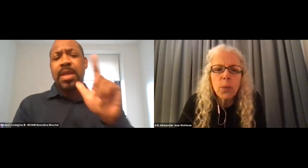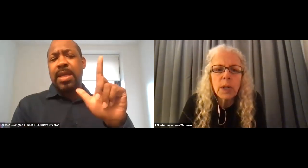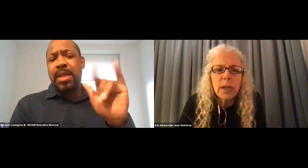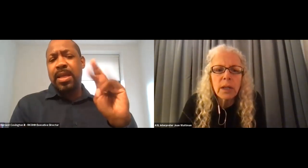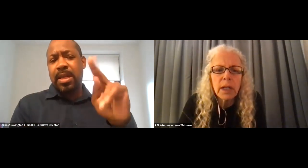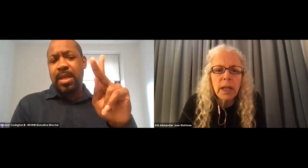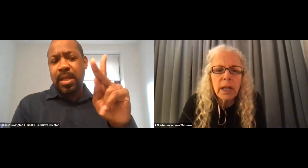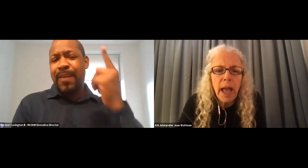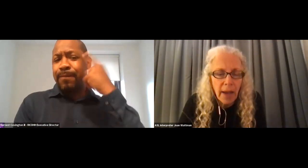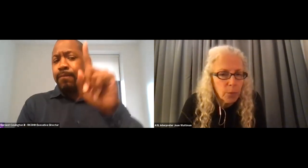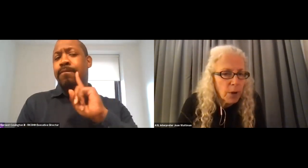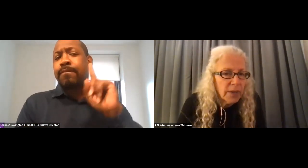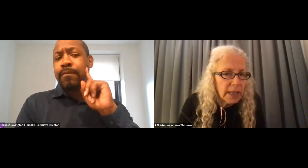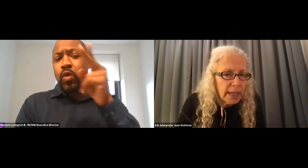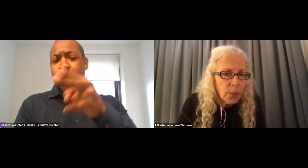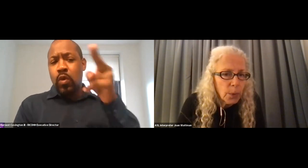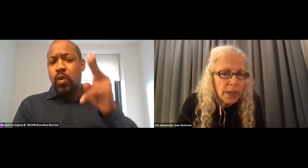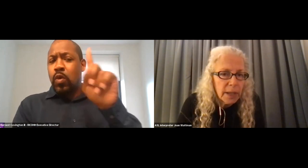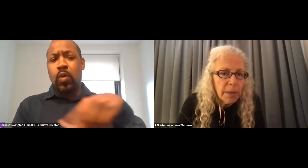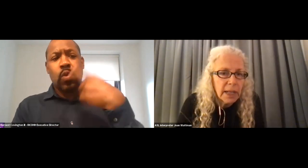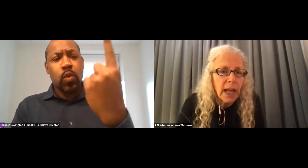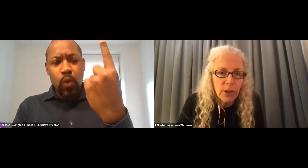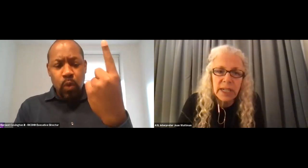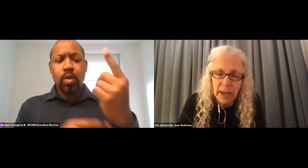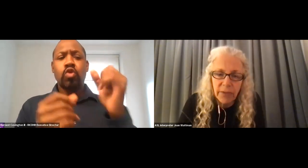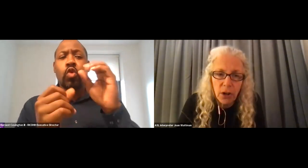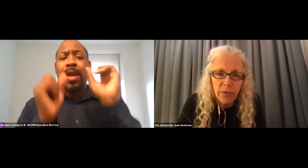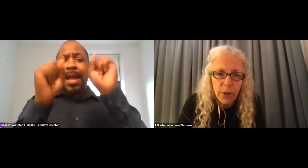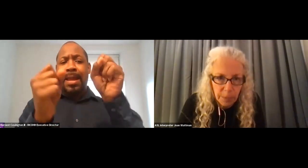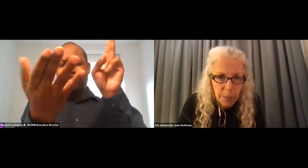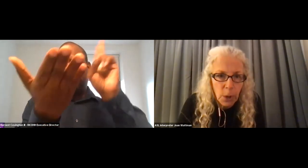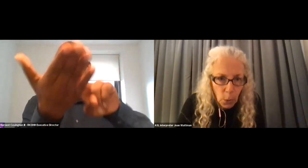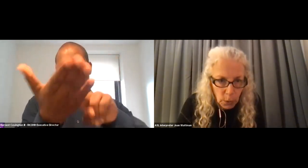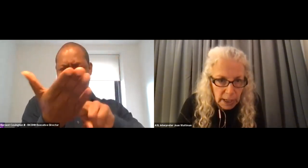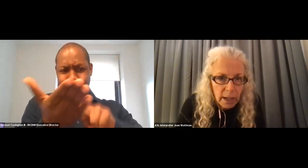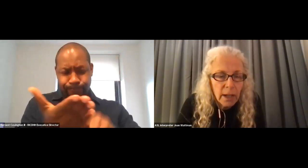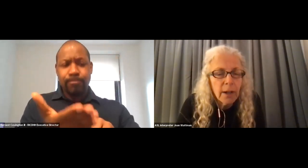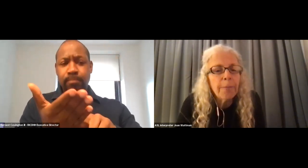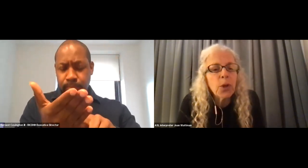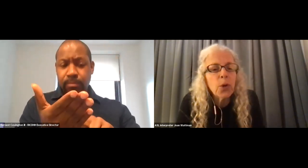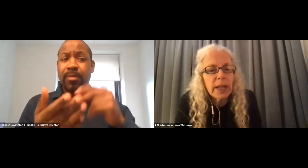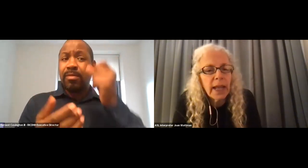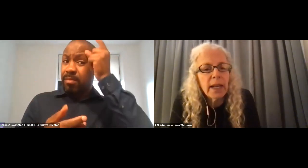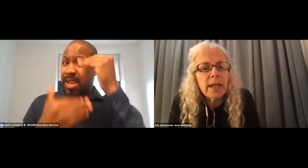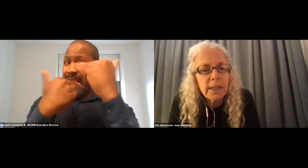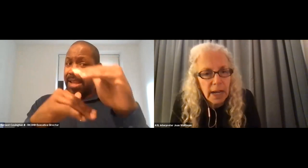We'll have a private link that we will email out to deaf and hard of hearing people only, who can then sign up